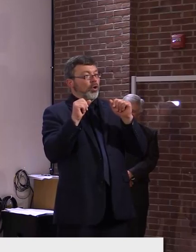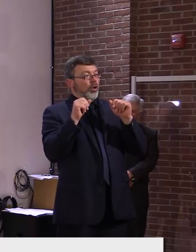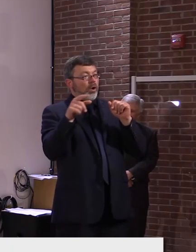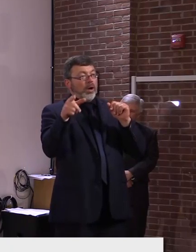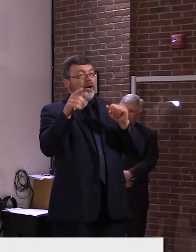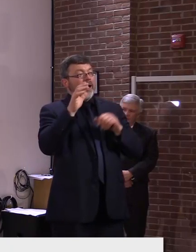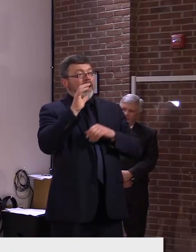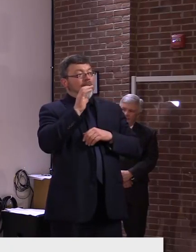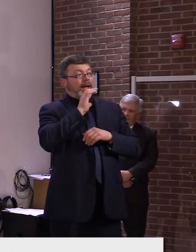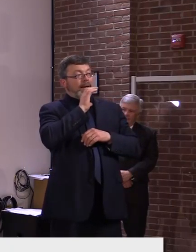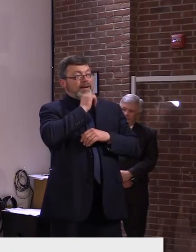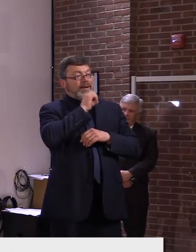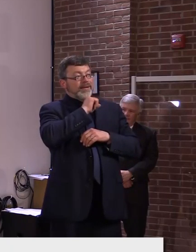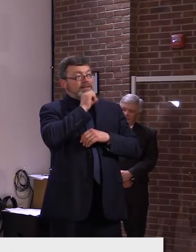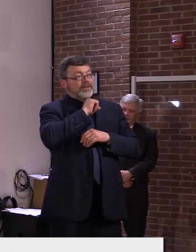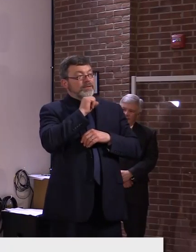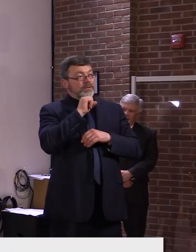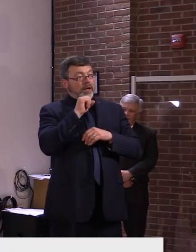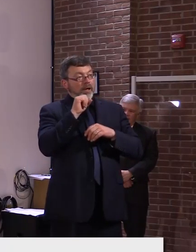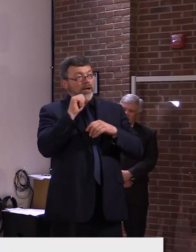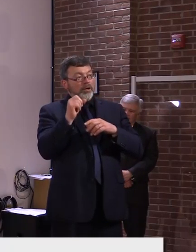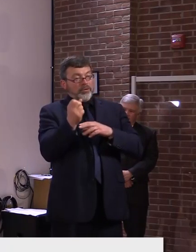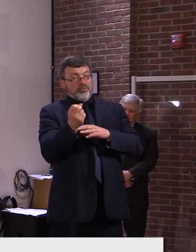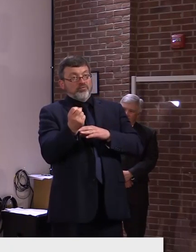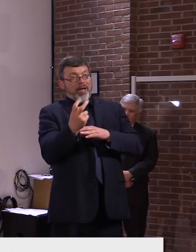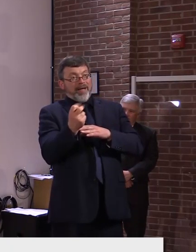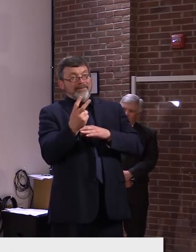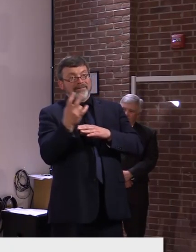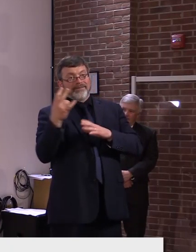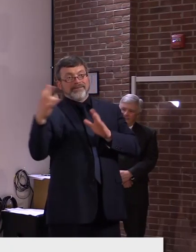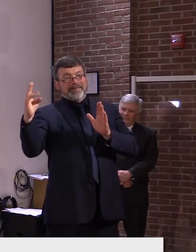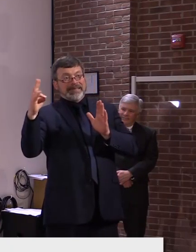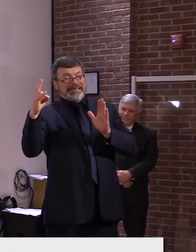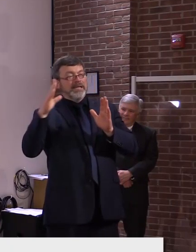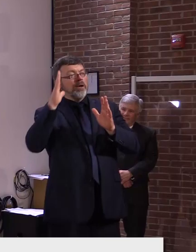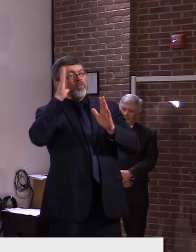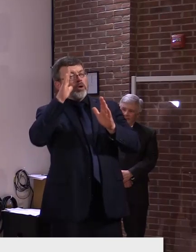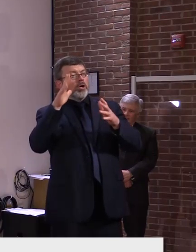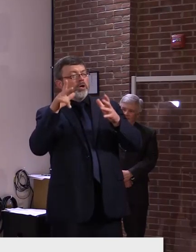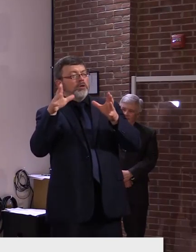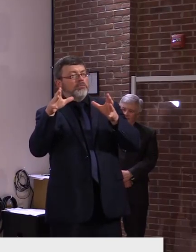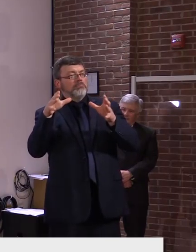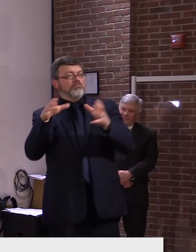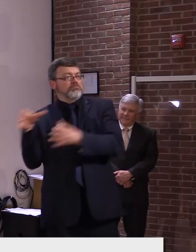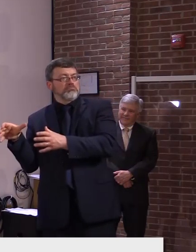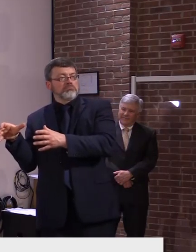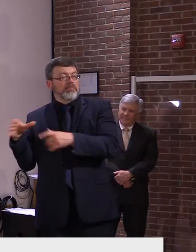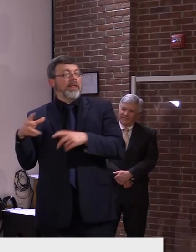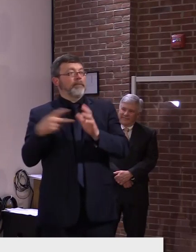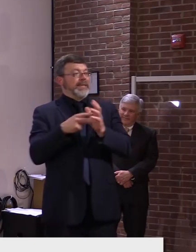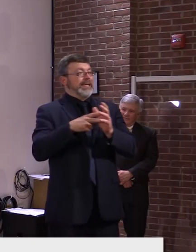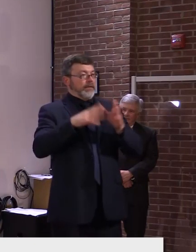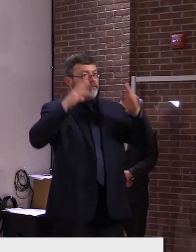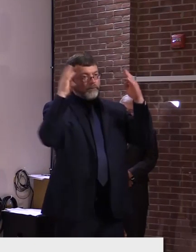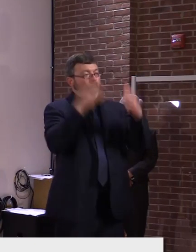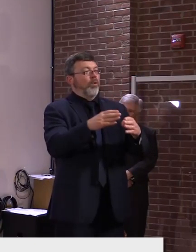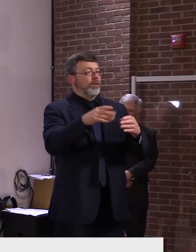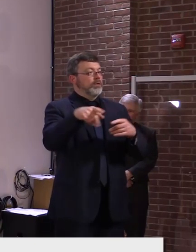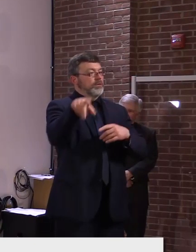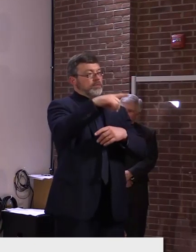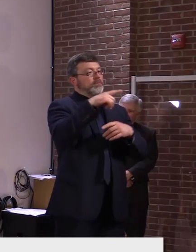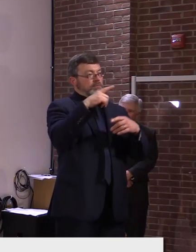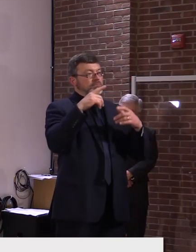level of immunization and get to that kind of herd immunity number you're looking for. So I would just